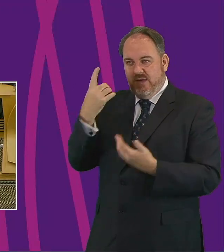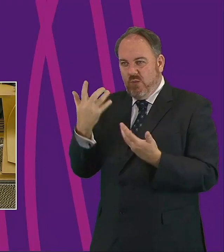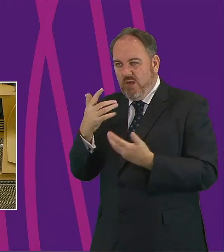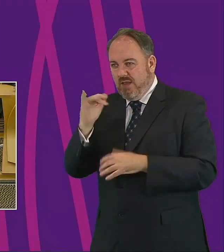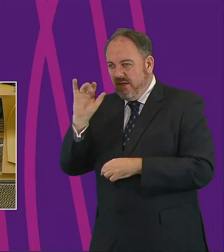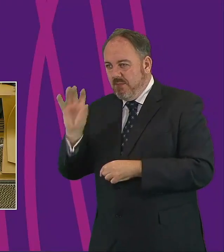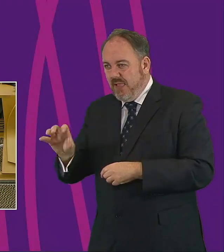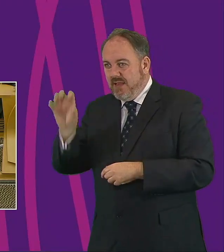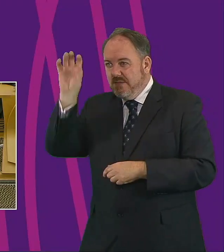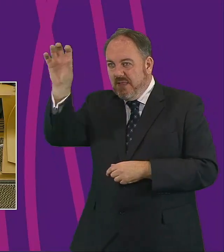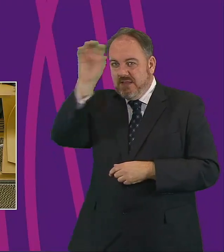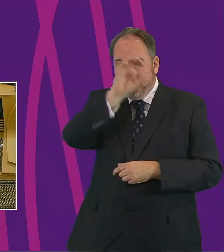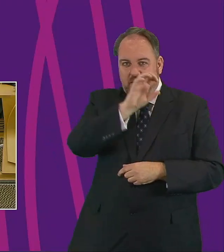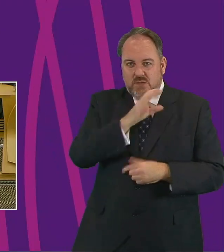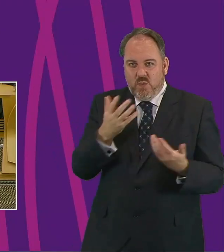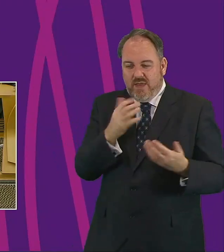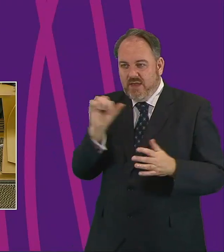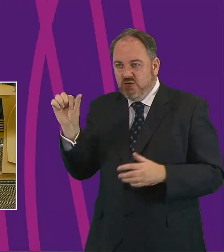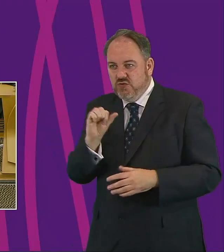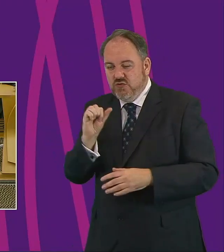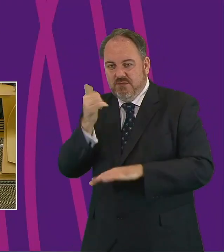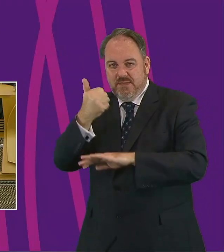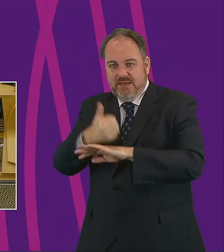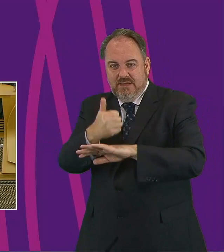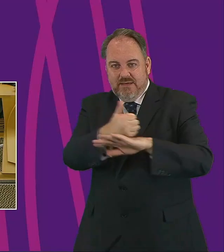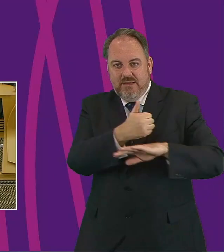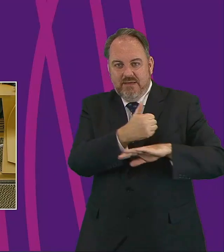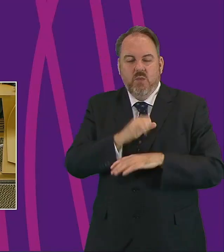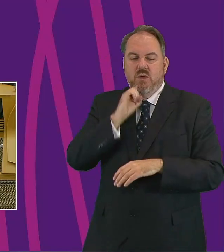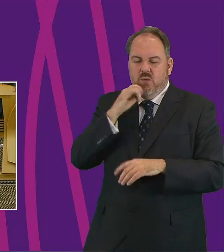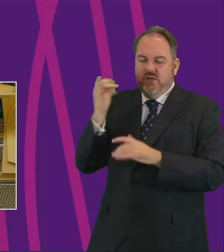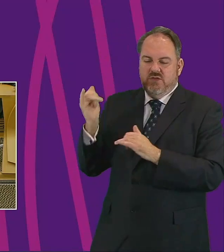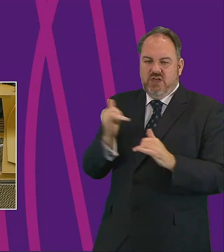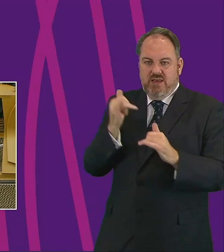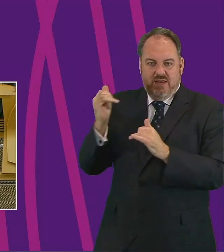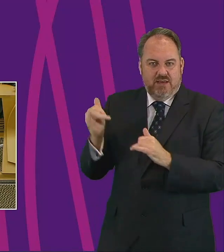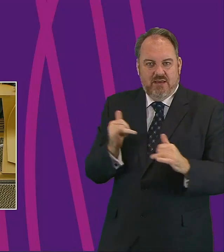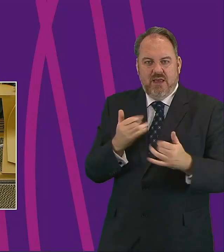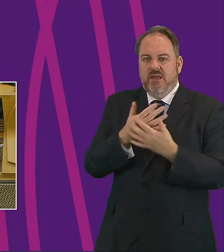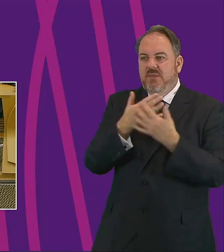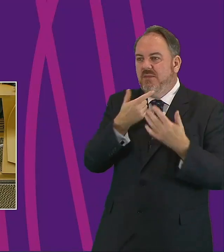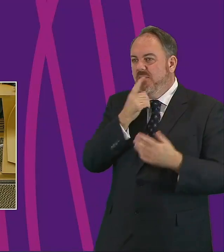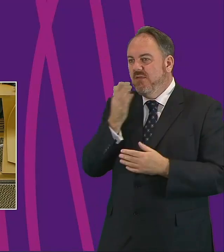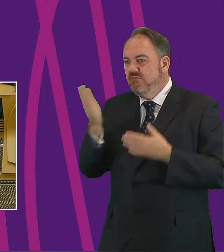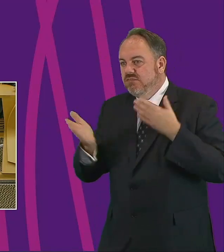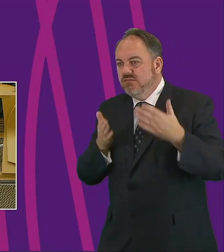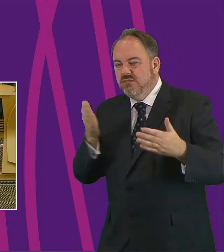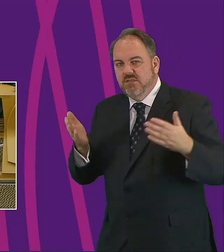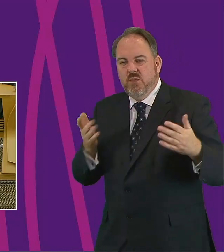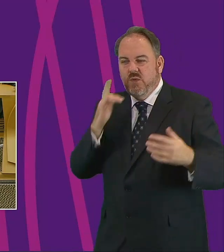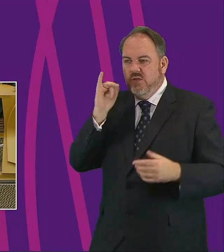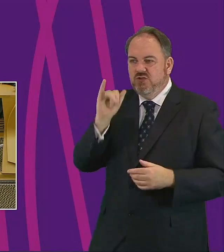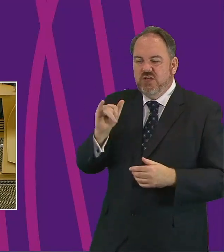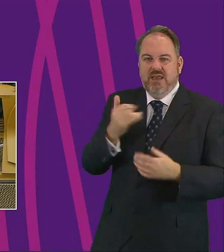further walk-in centres as we go beyond that as well. So we are looking carefully at patterns